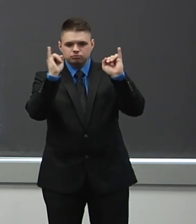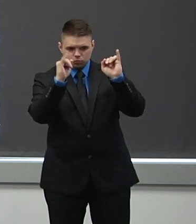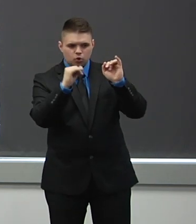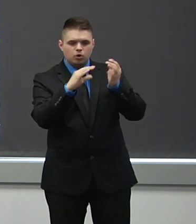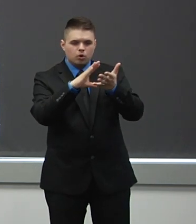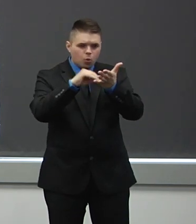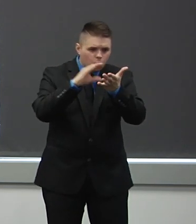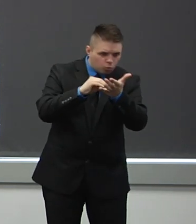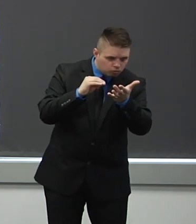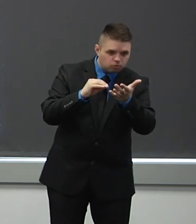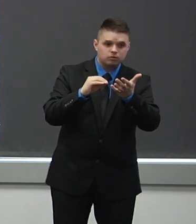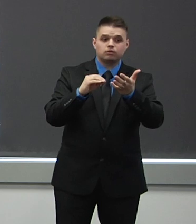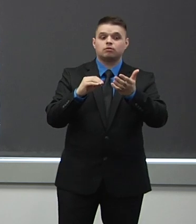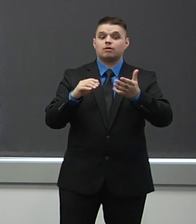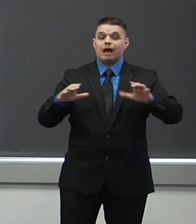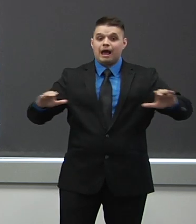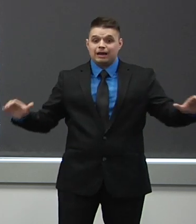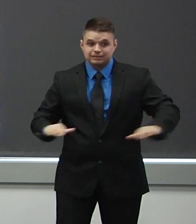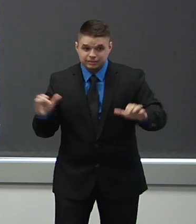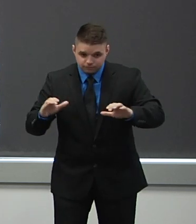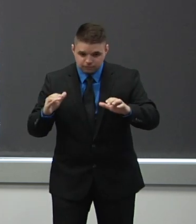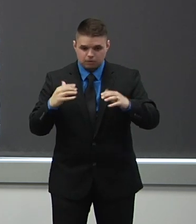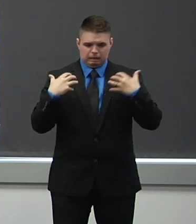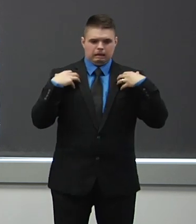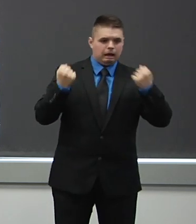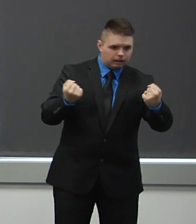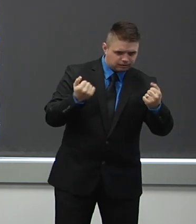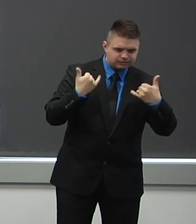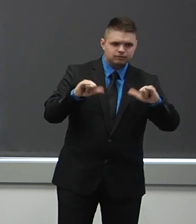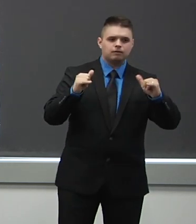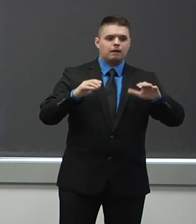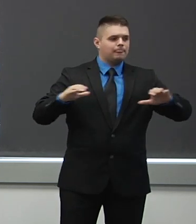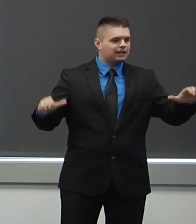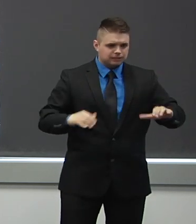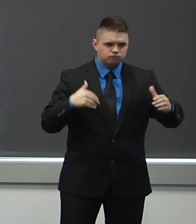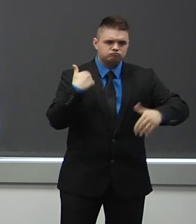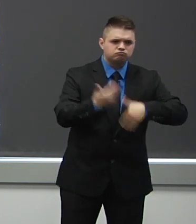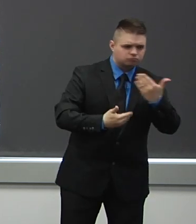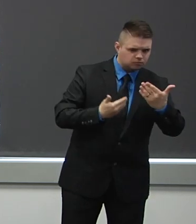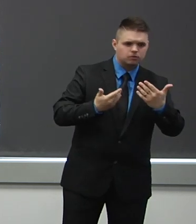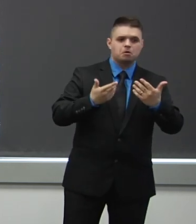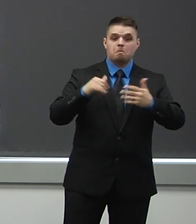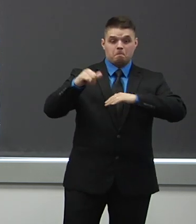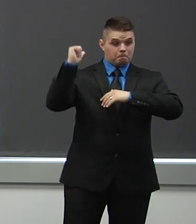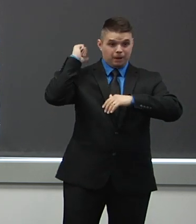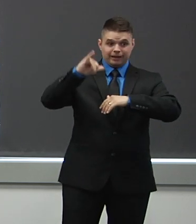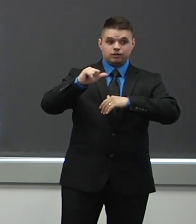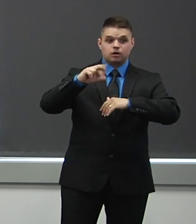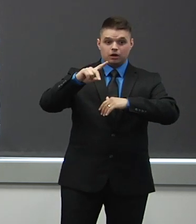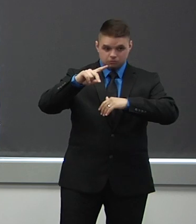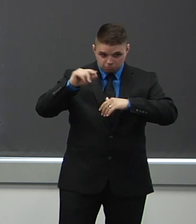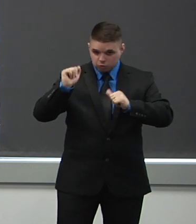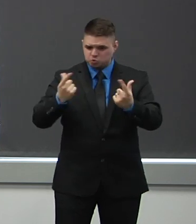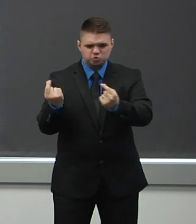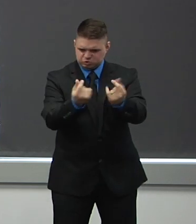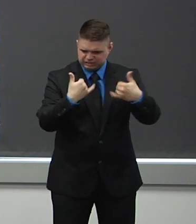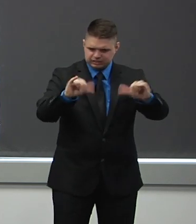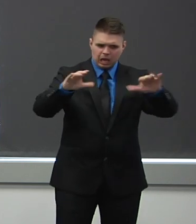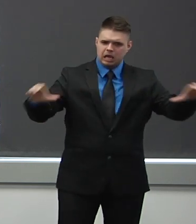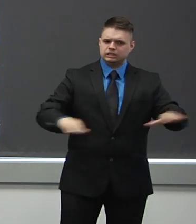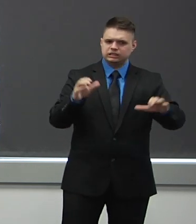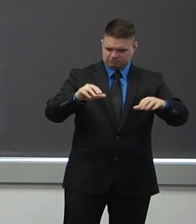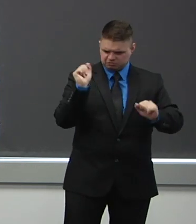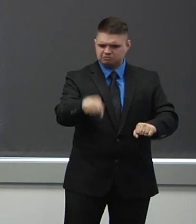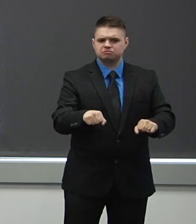to stay healthy and active. It's okay to be outside in your backyard and do some activities as well. And then a lot